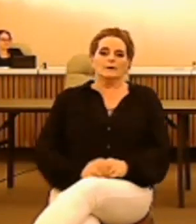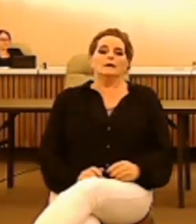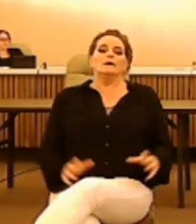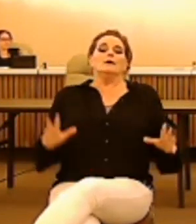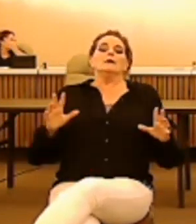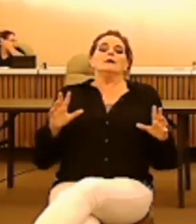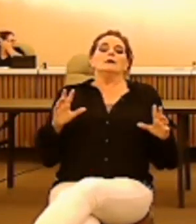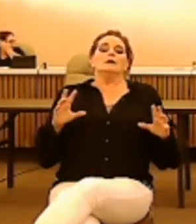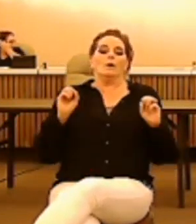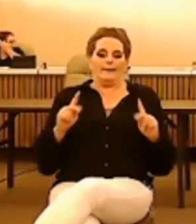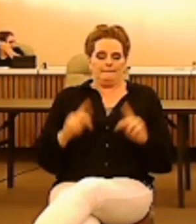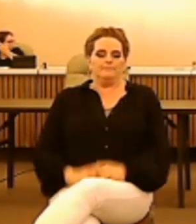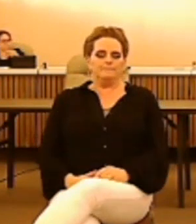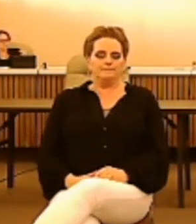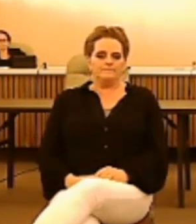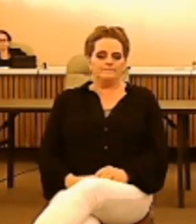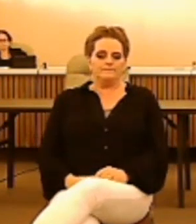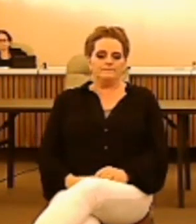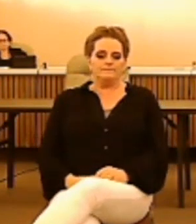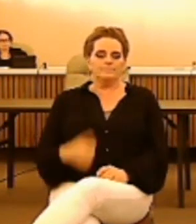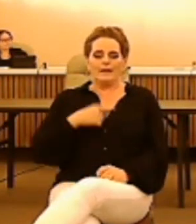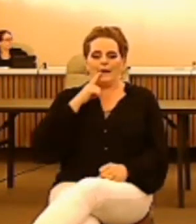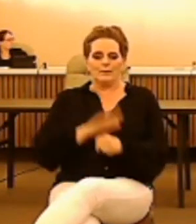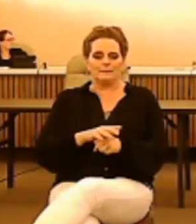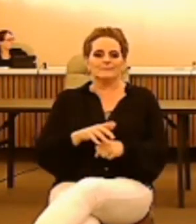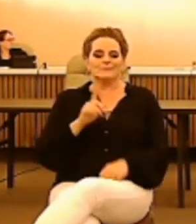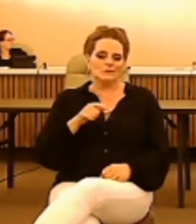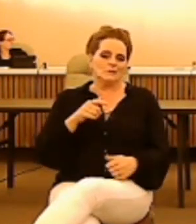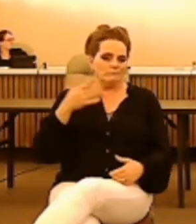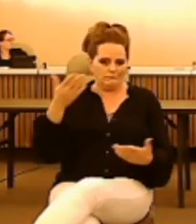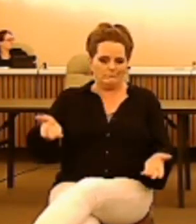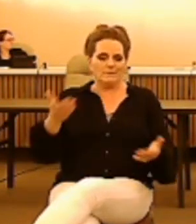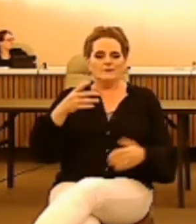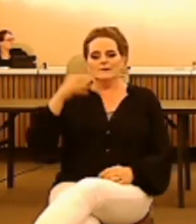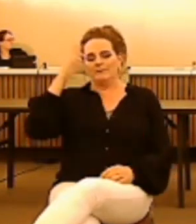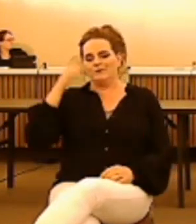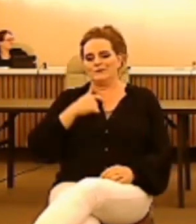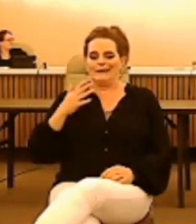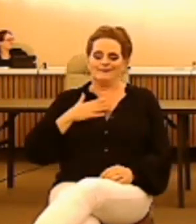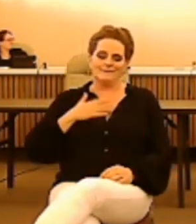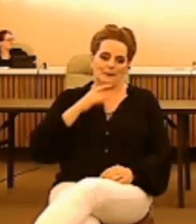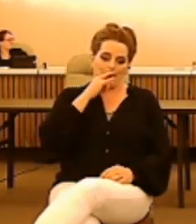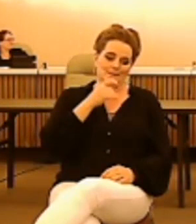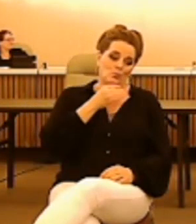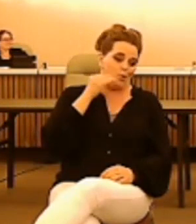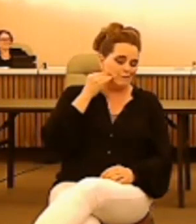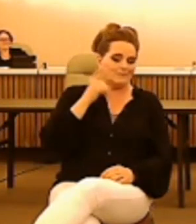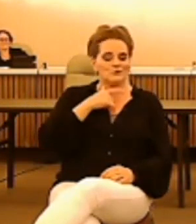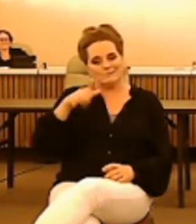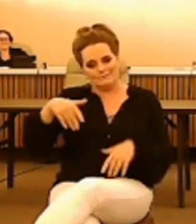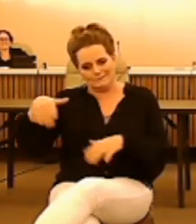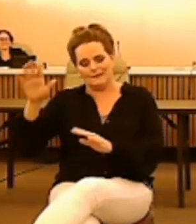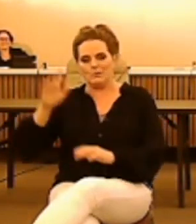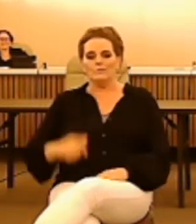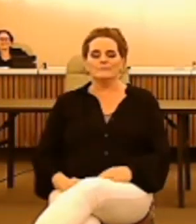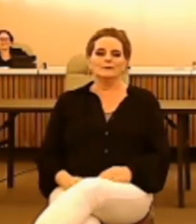Okay. I promised she could go because she has young children at home and she needs to help take